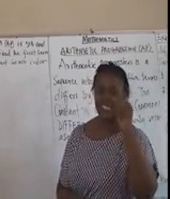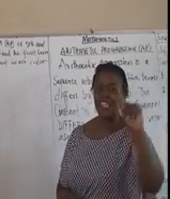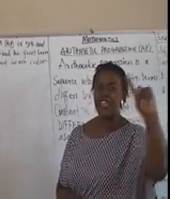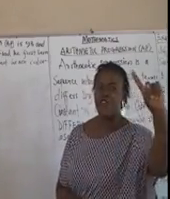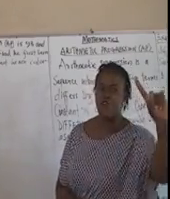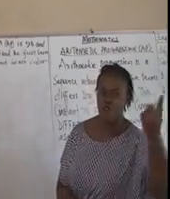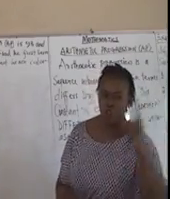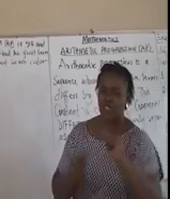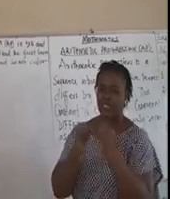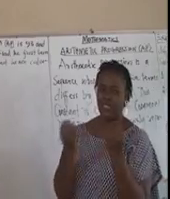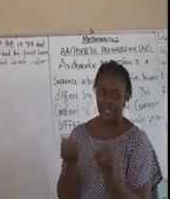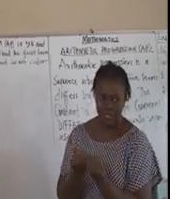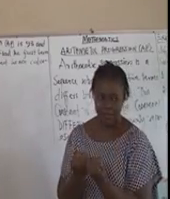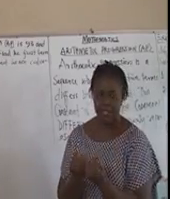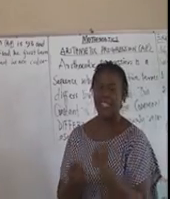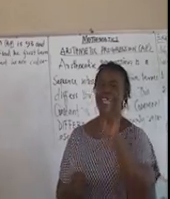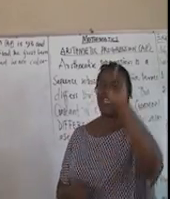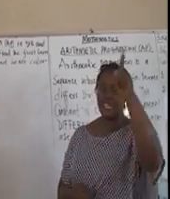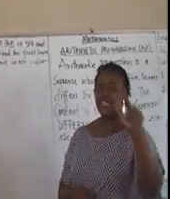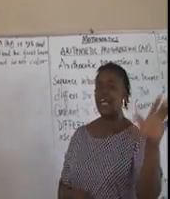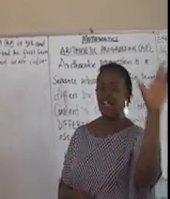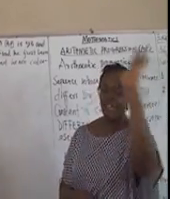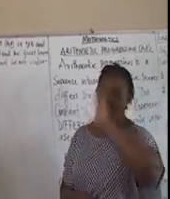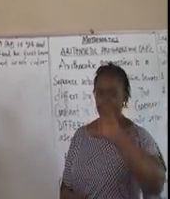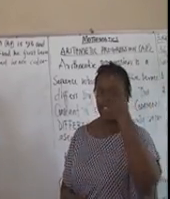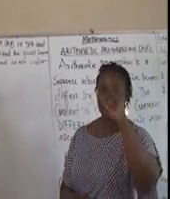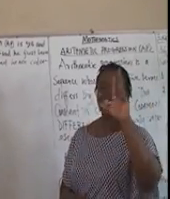look at the board and solve this problem together?